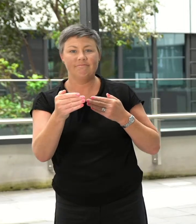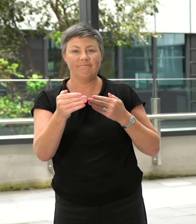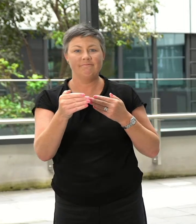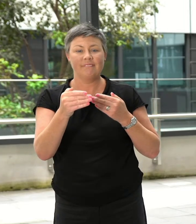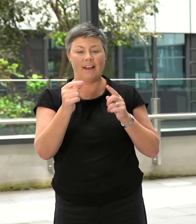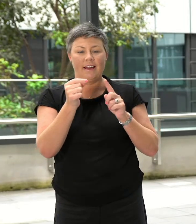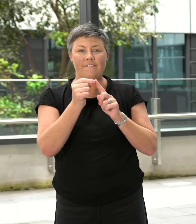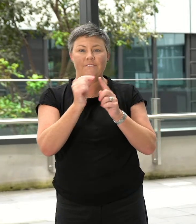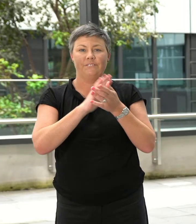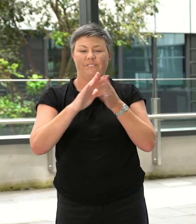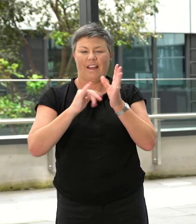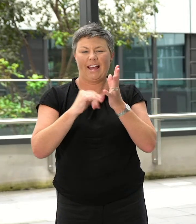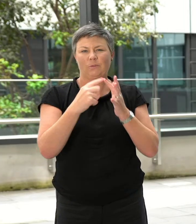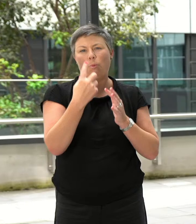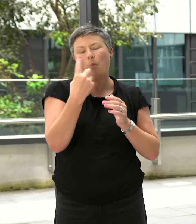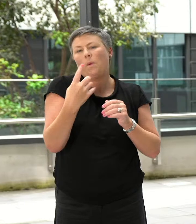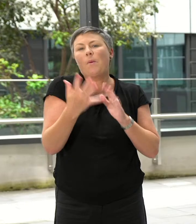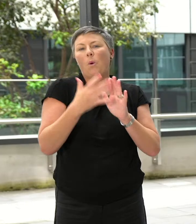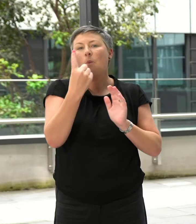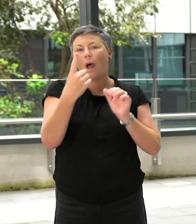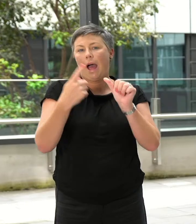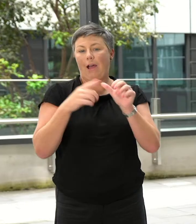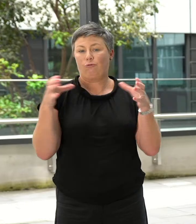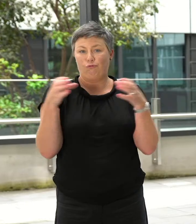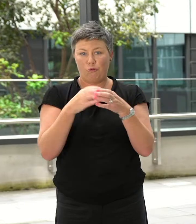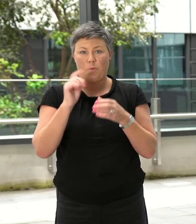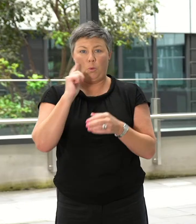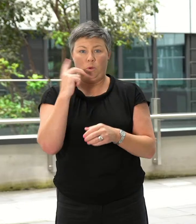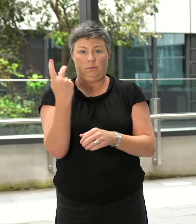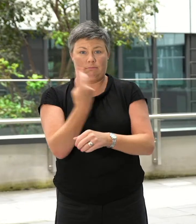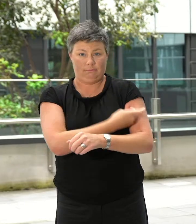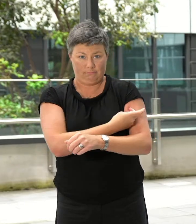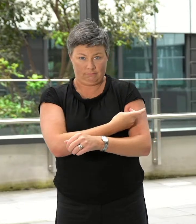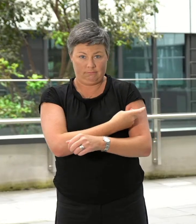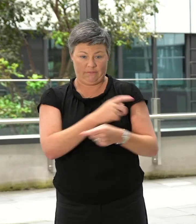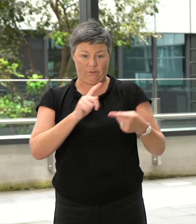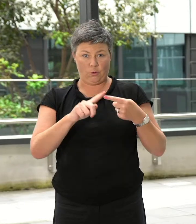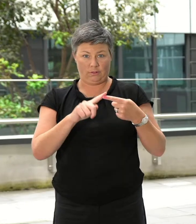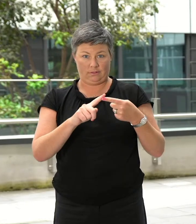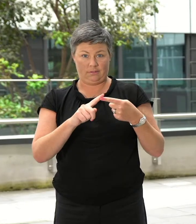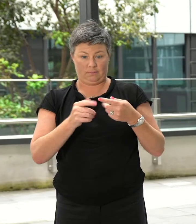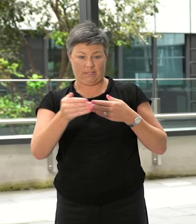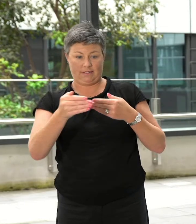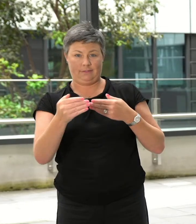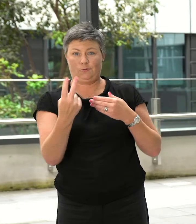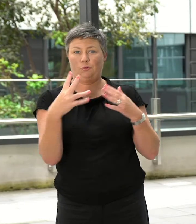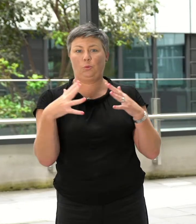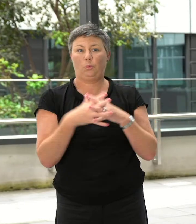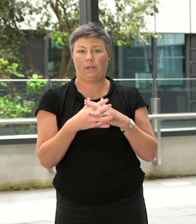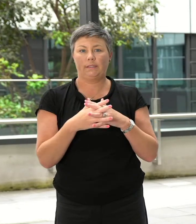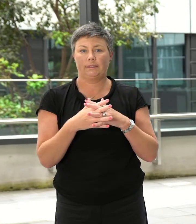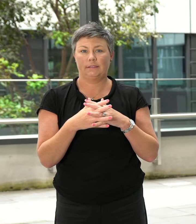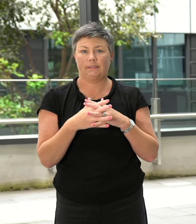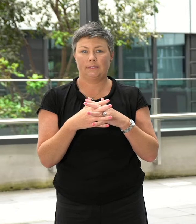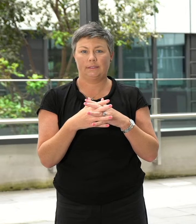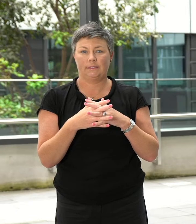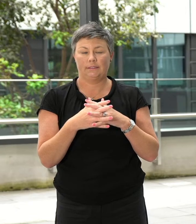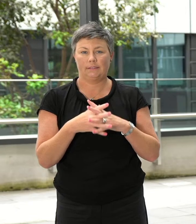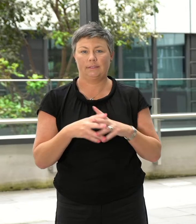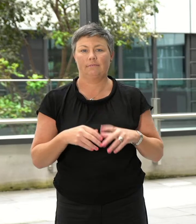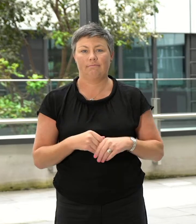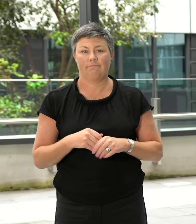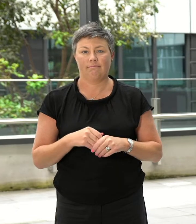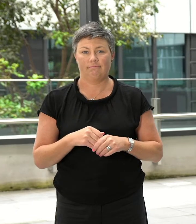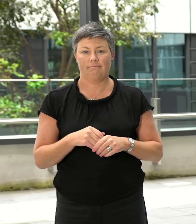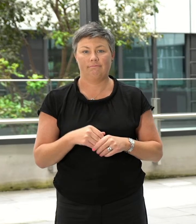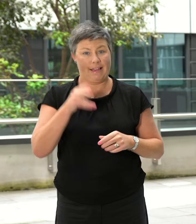Phase 1A group vaccinated for their first vaccine within the fortnight. All of 1A for their first